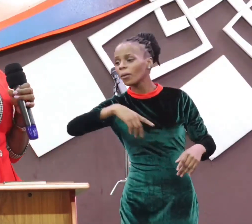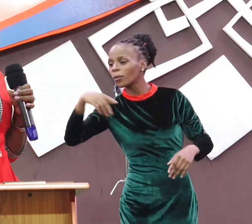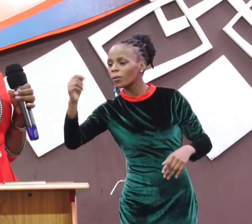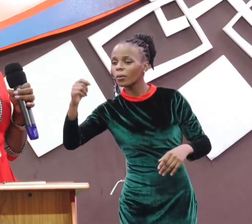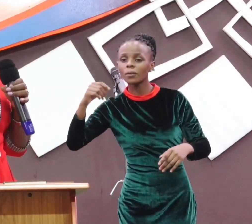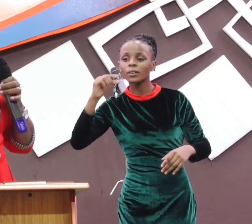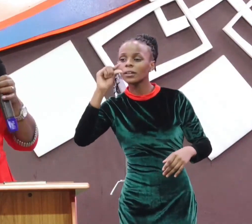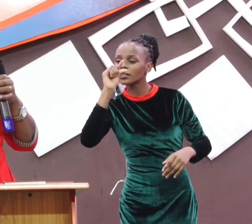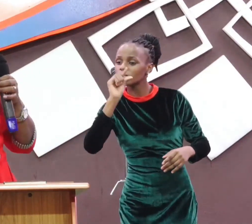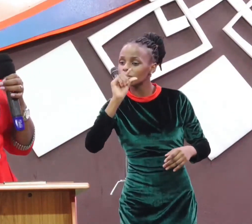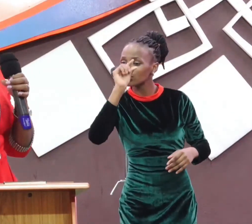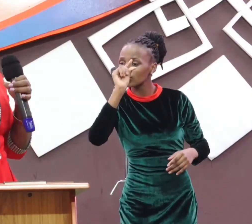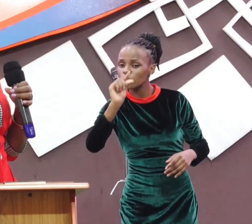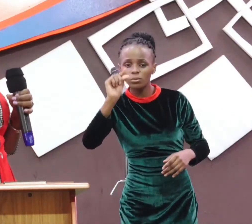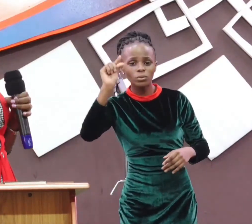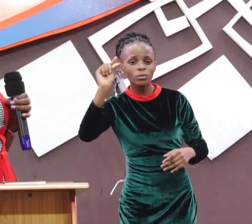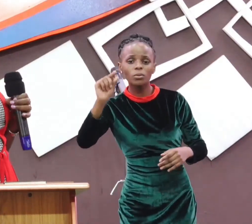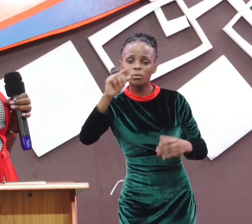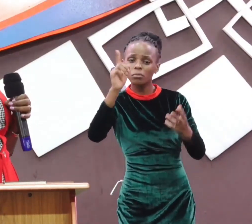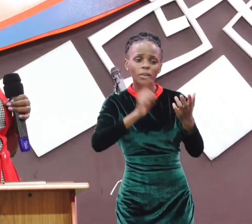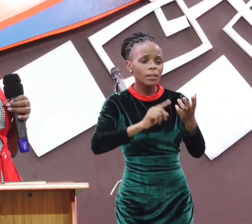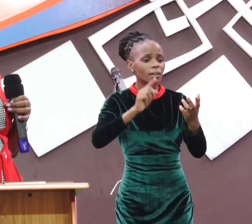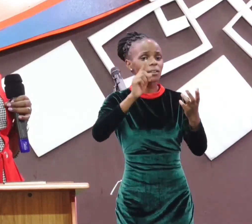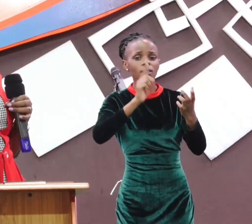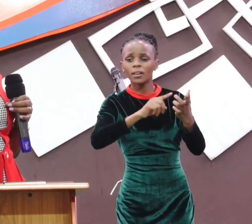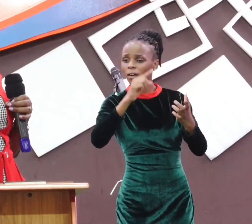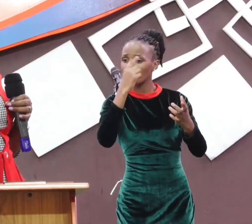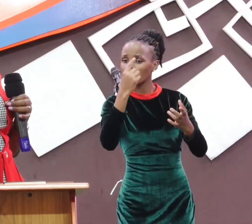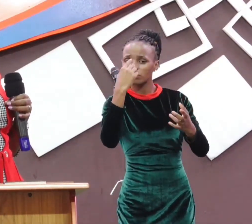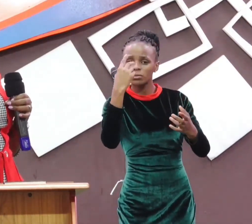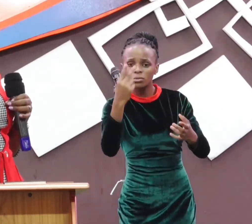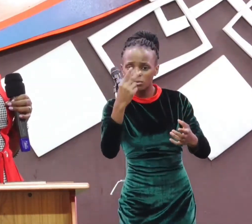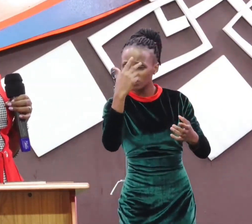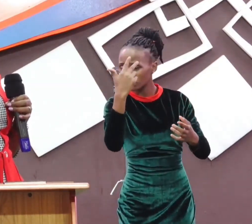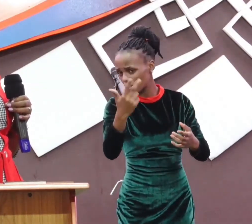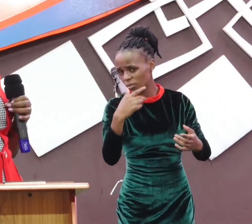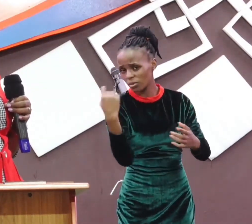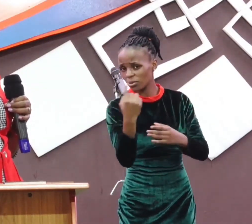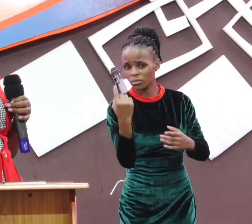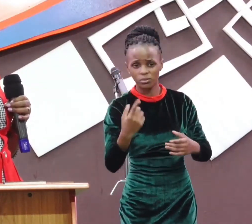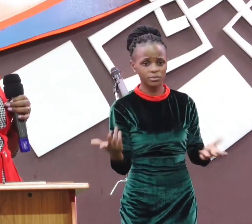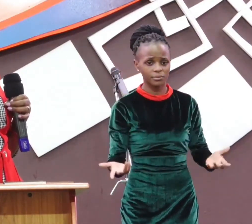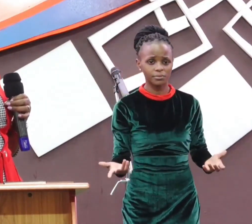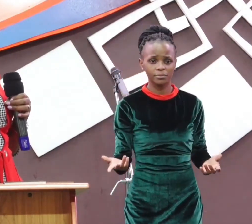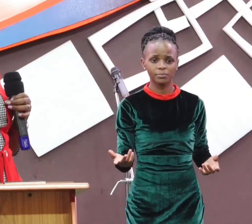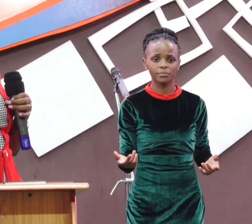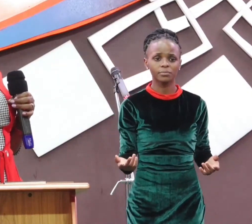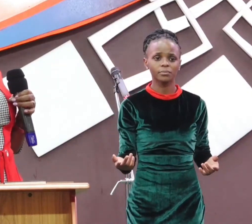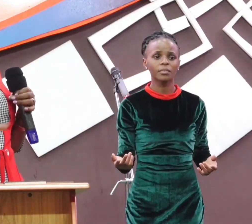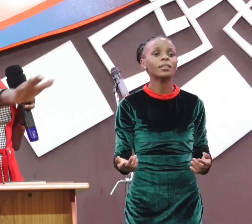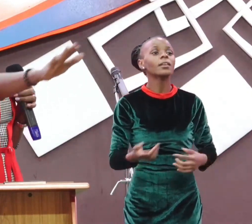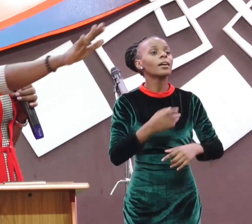people who were going the side of Jesus were countable. 1, 2, you would count them.